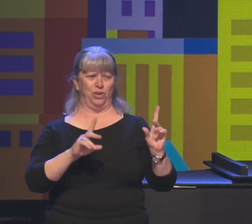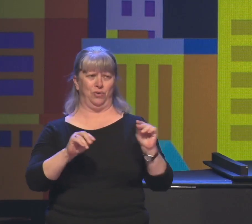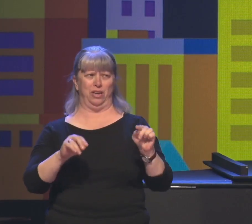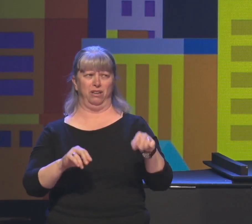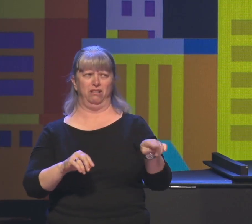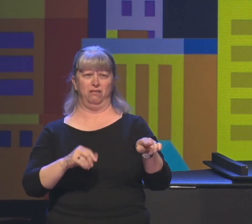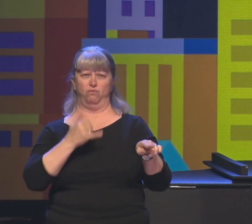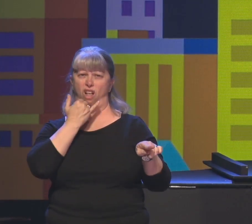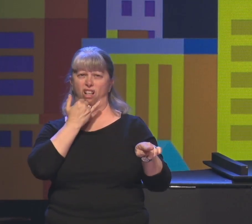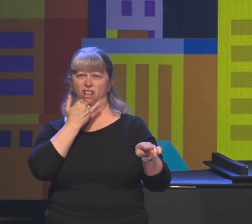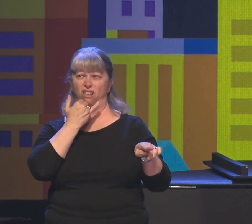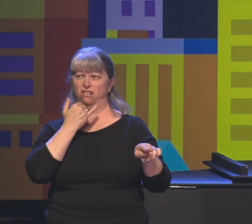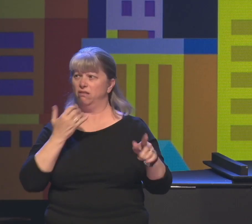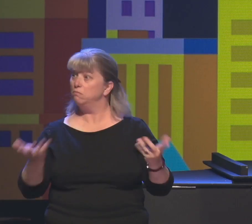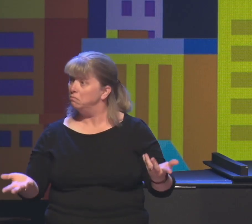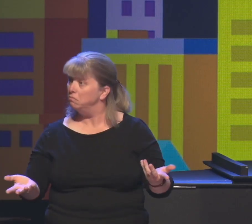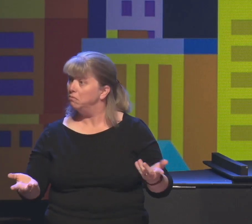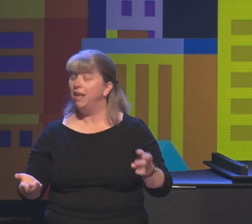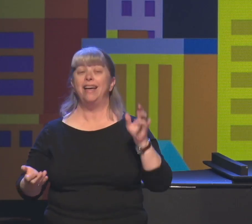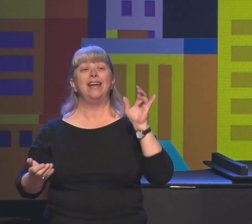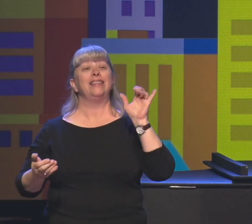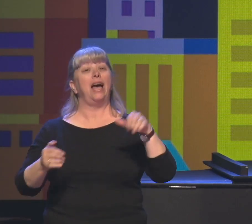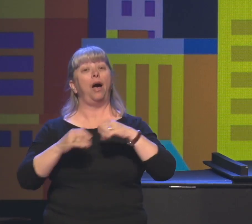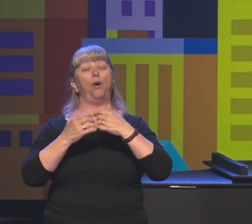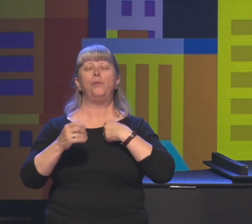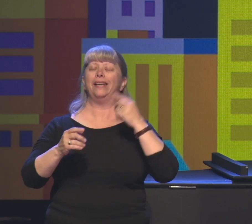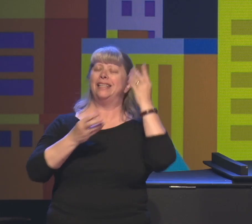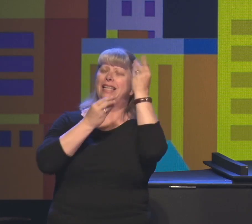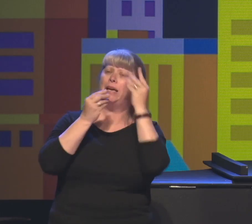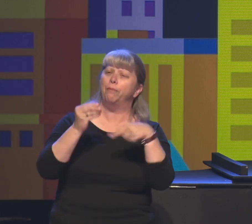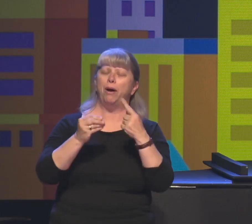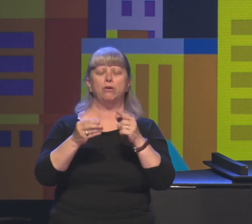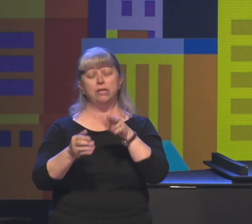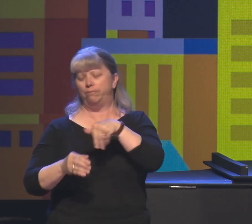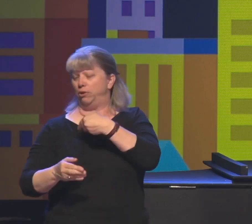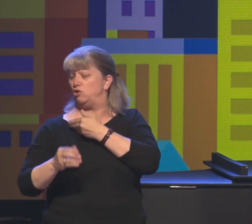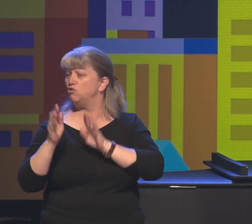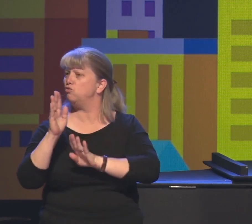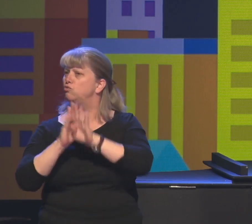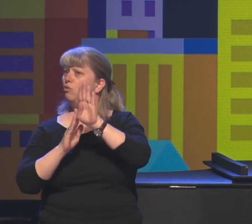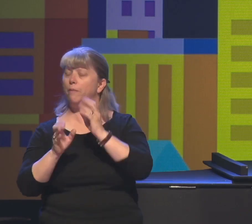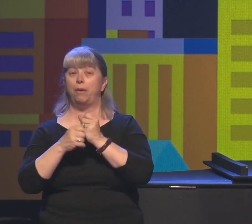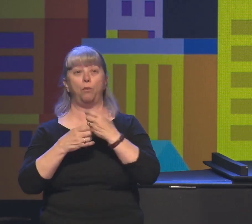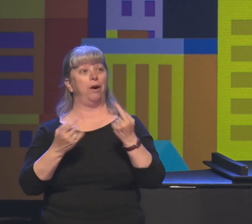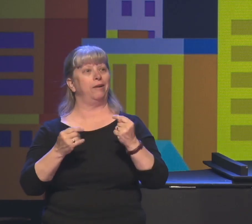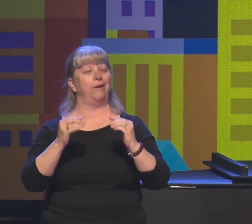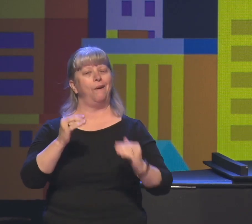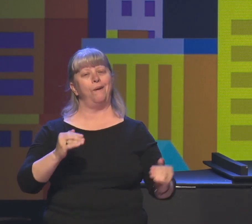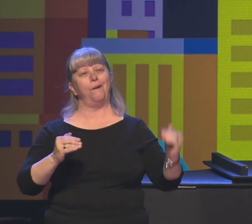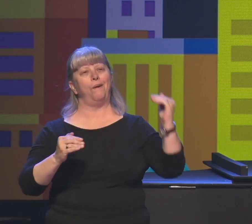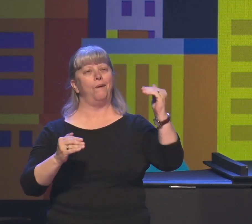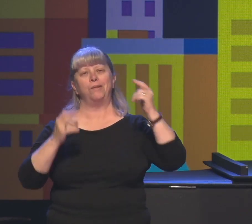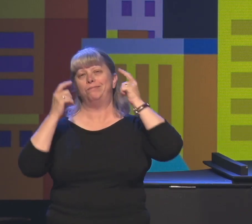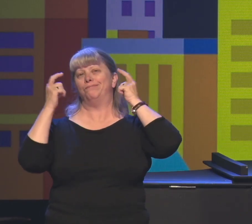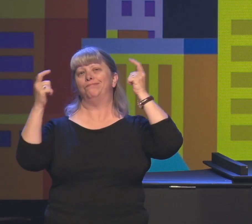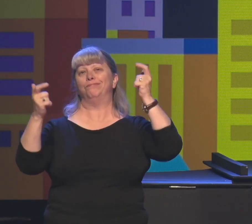wrong. And that's kind of the way in which we think about spiritual growth. And that produces an overconfident